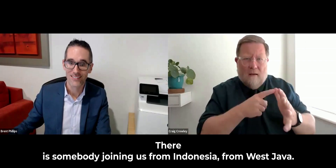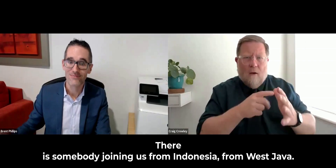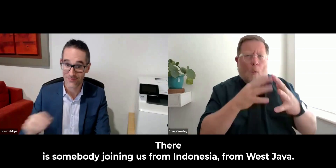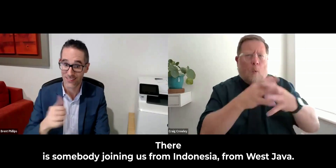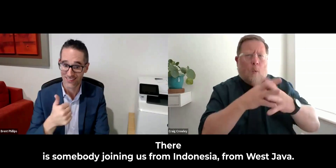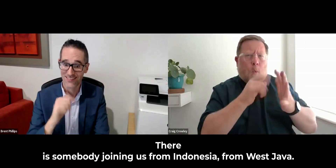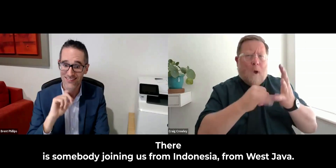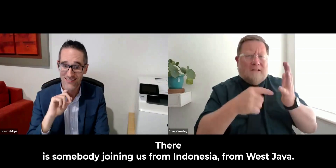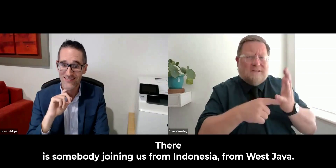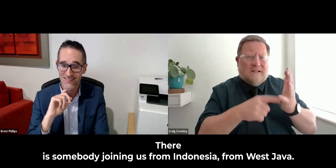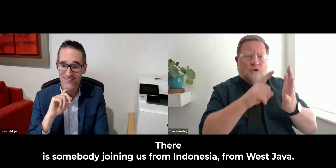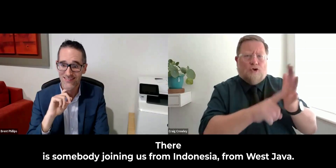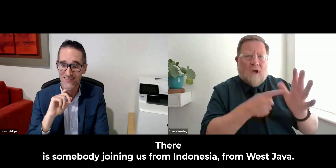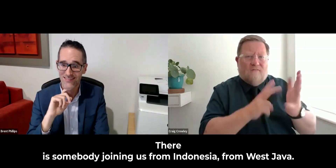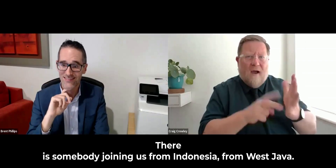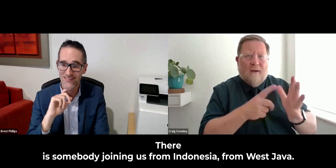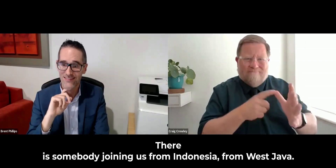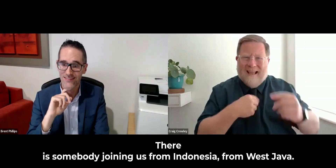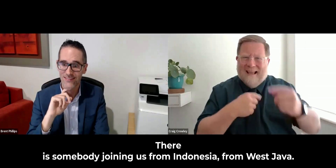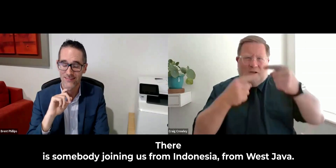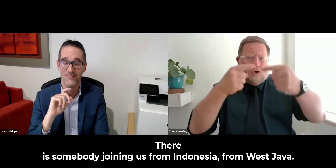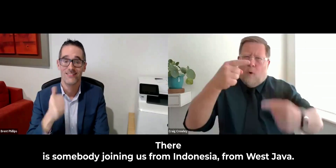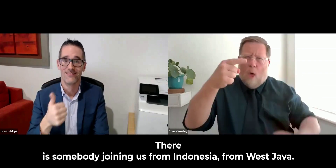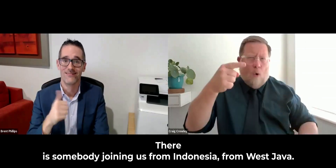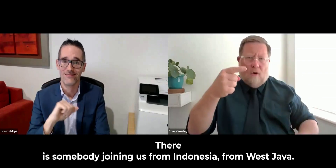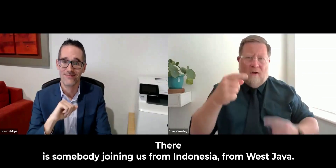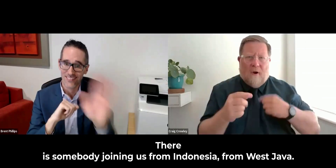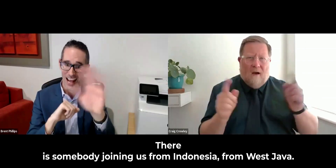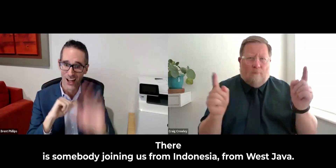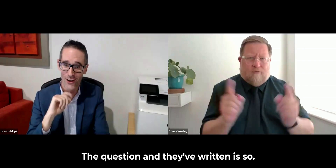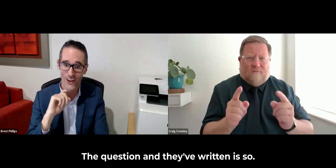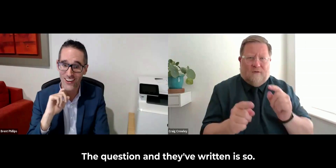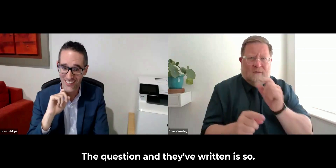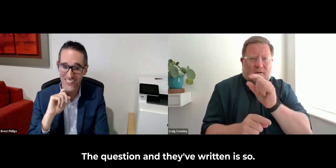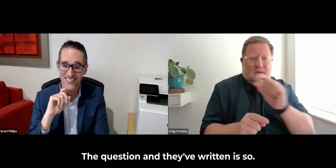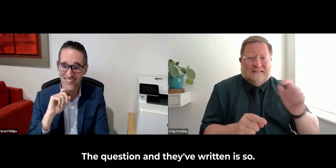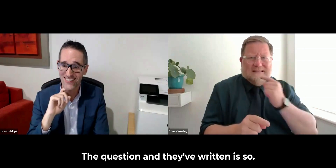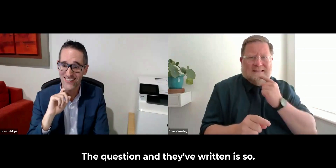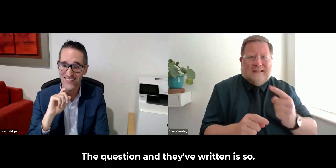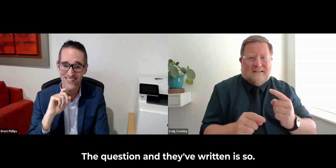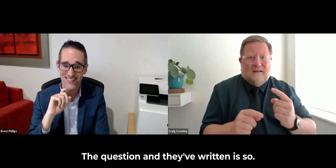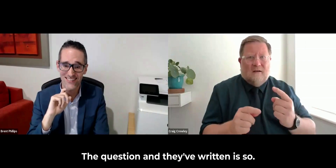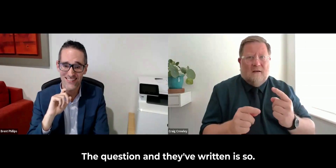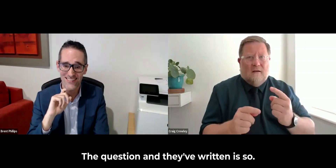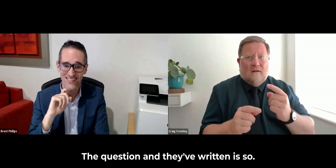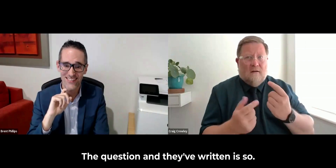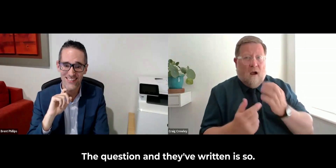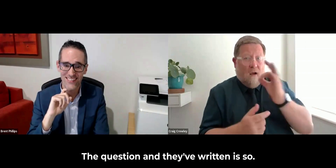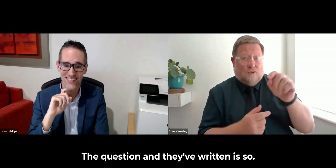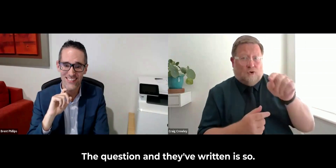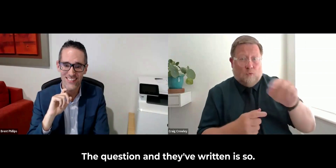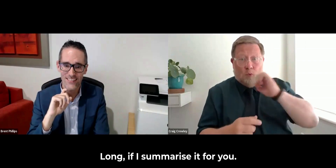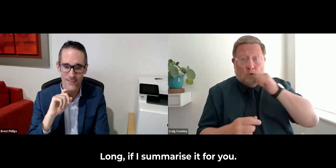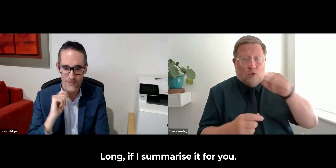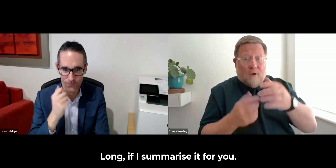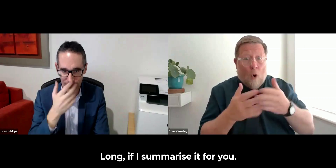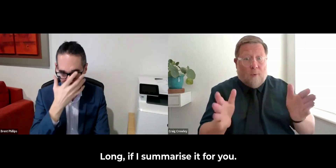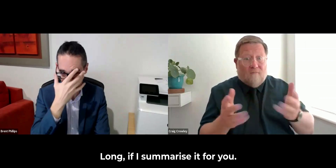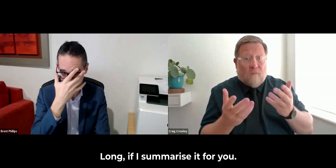is somebody joining us from Indonesia, from West Java. The question they've written is so long. If I